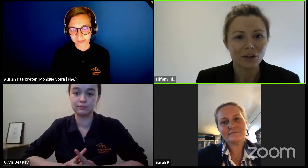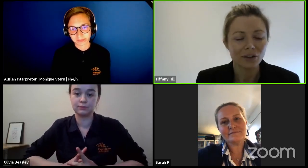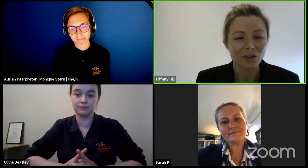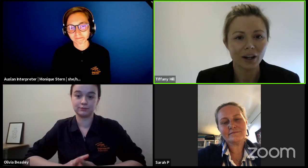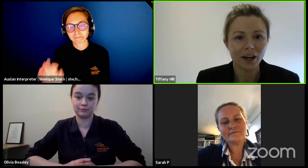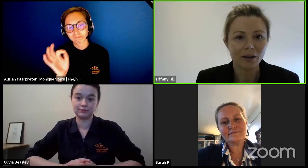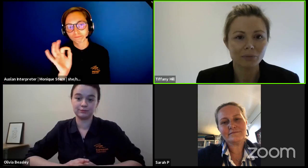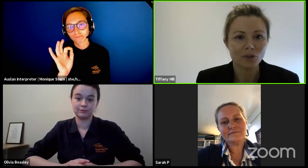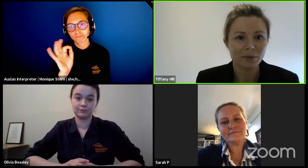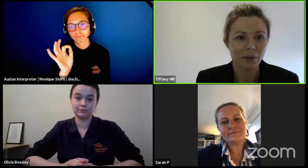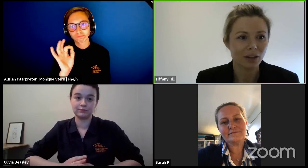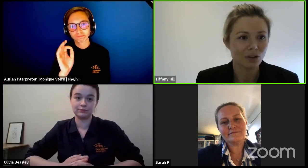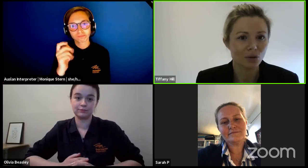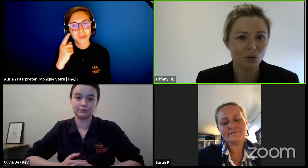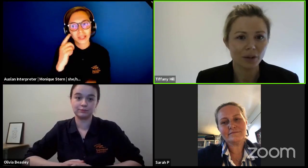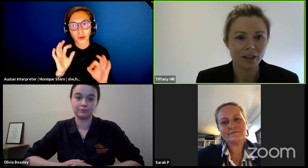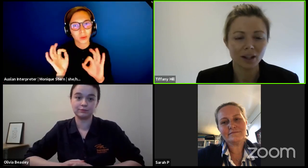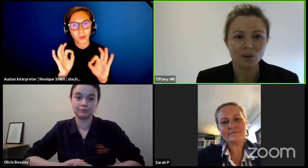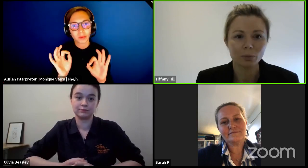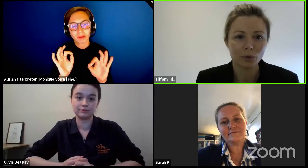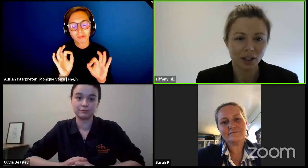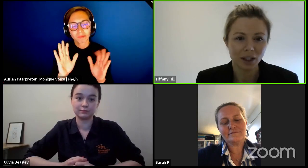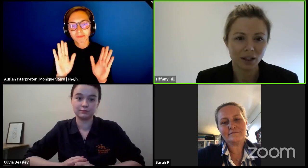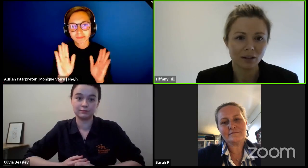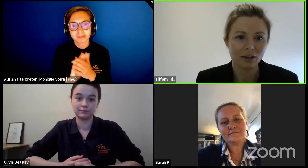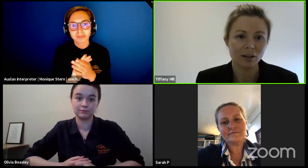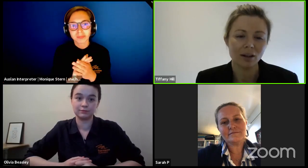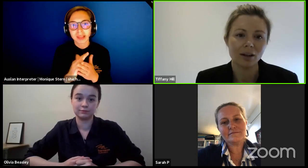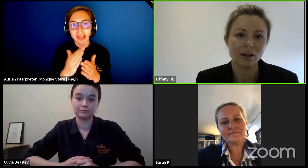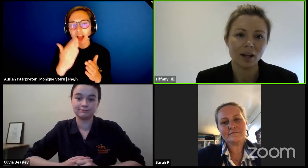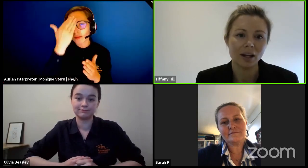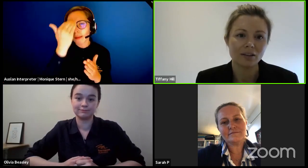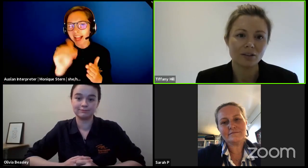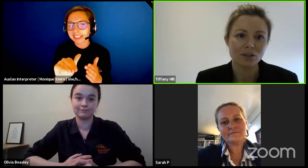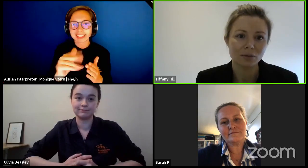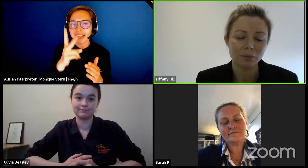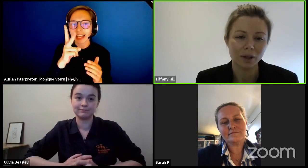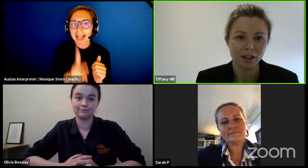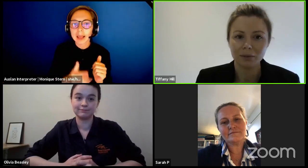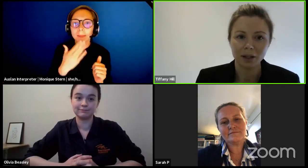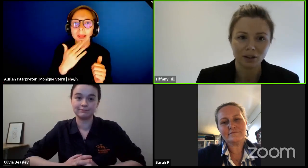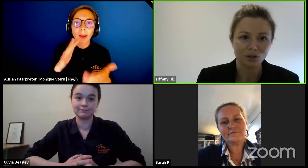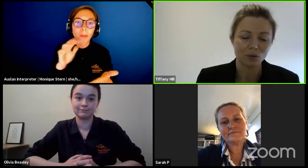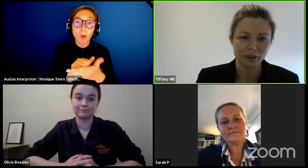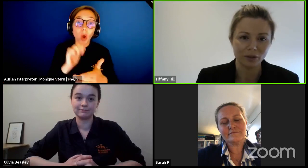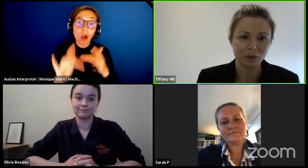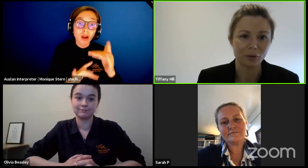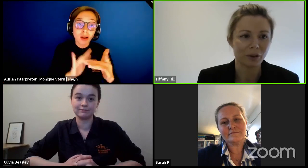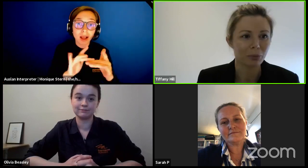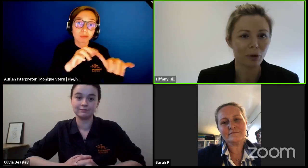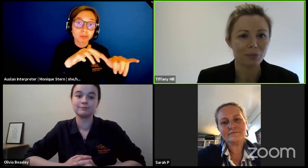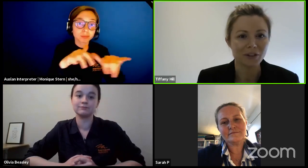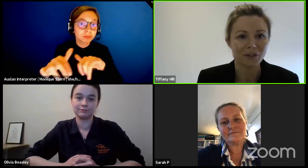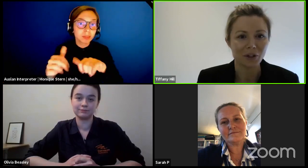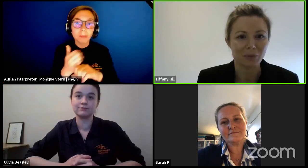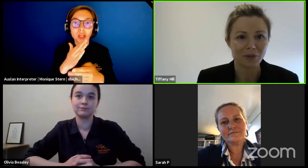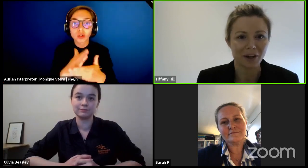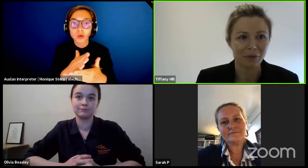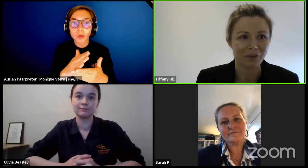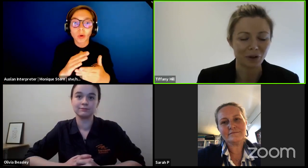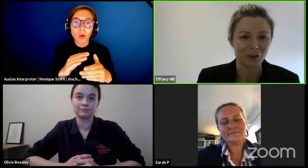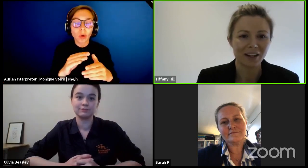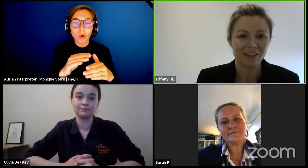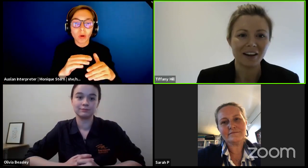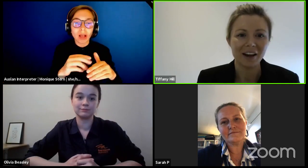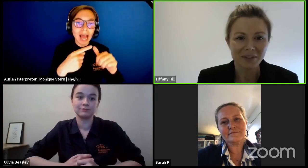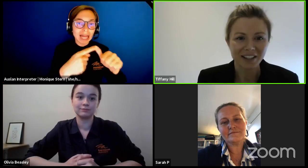think so. Just making sure that, yeah, you're booking in and, yeah, making sure that you're following the prompts in terms of